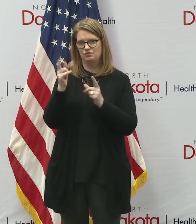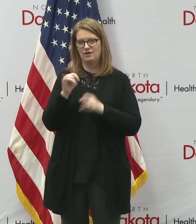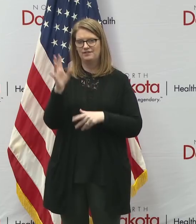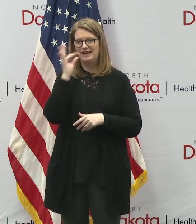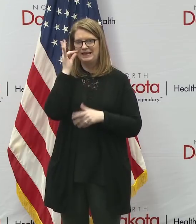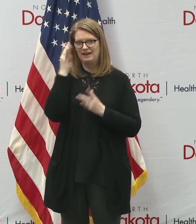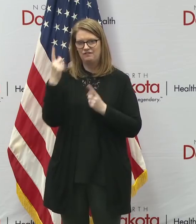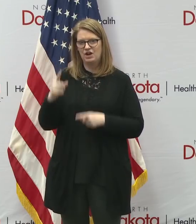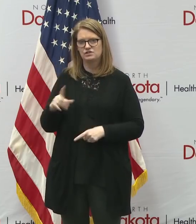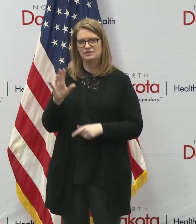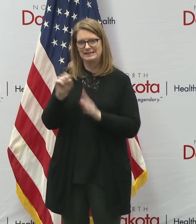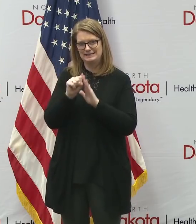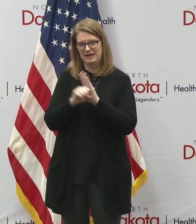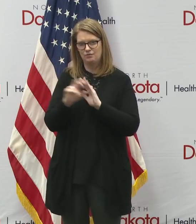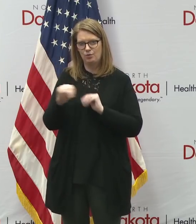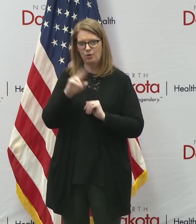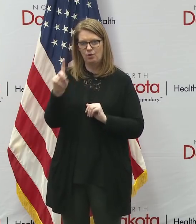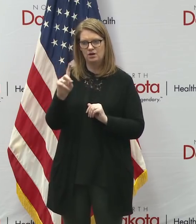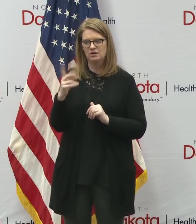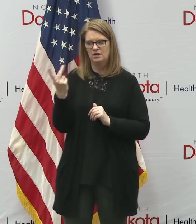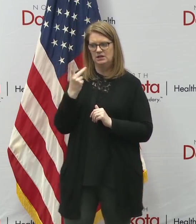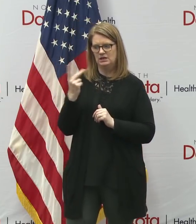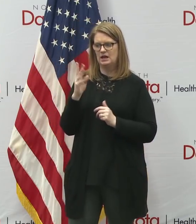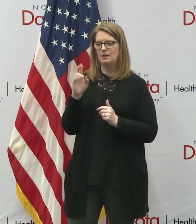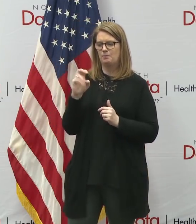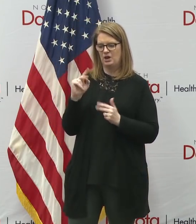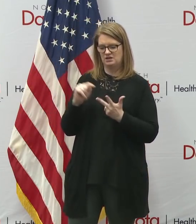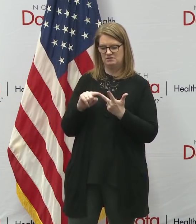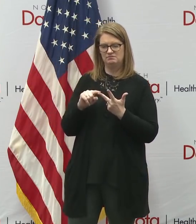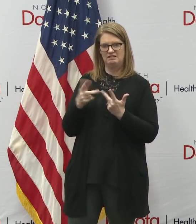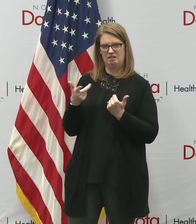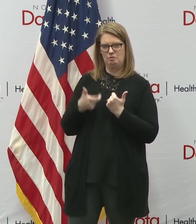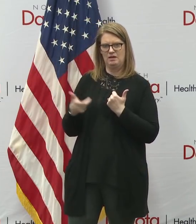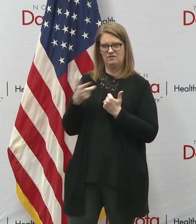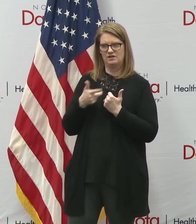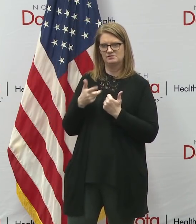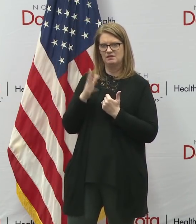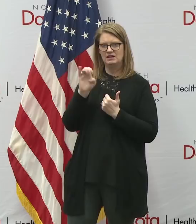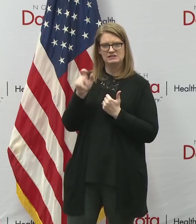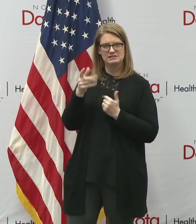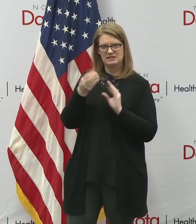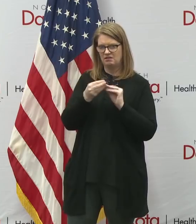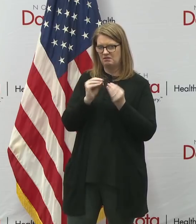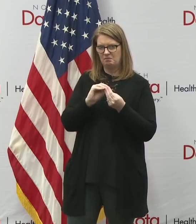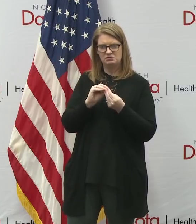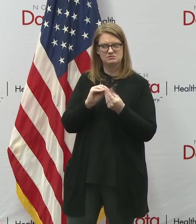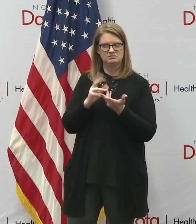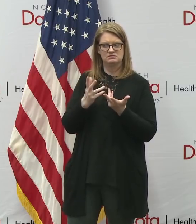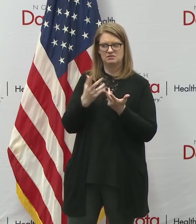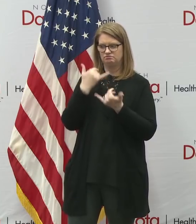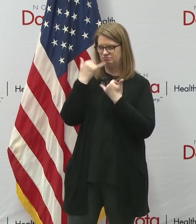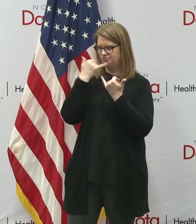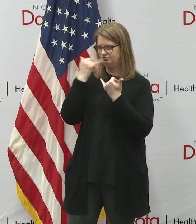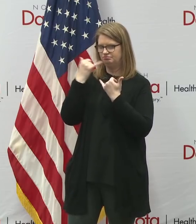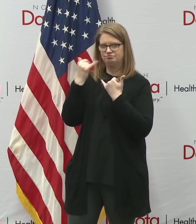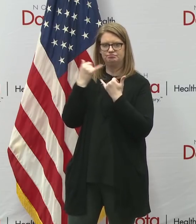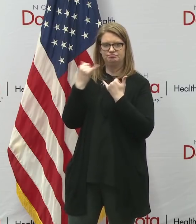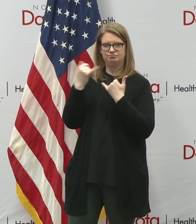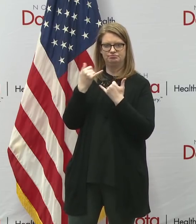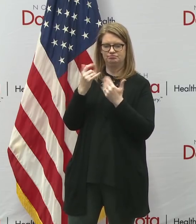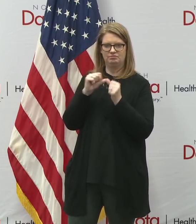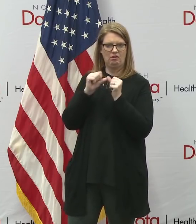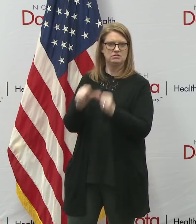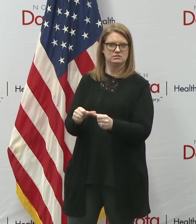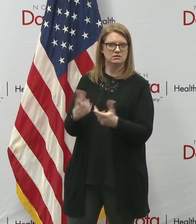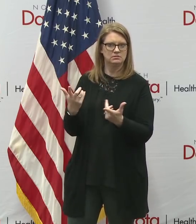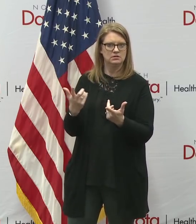state of North Dakota, he and I and Brent, we've all got cell phone numbers. All the chairmen were in constant contact with them. We're